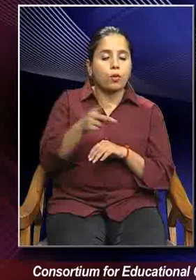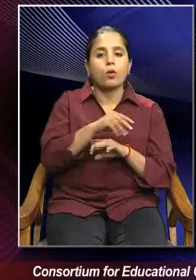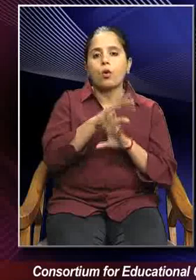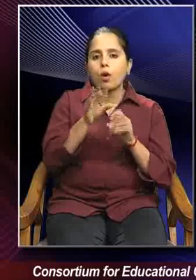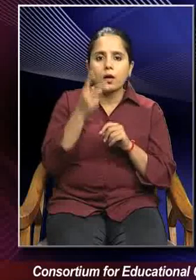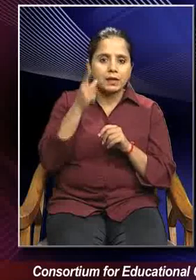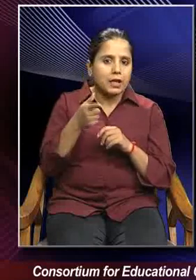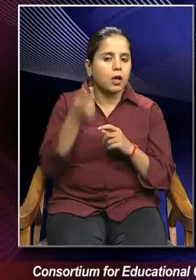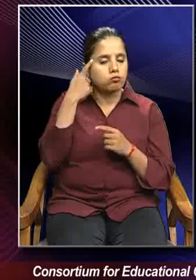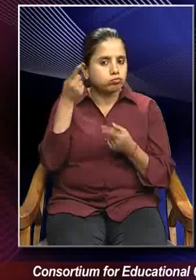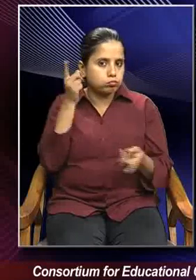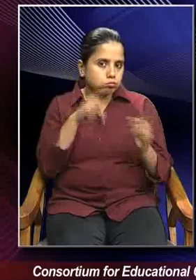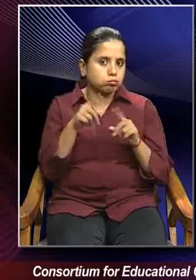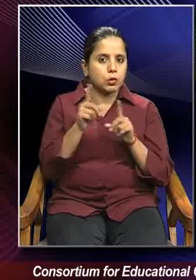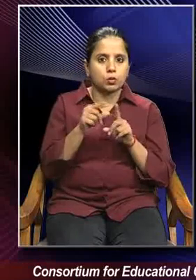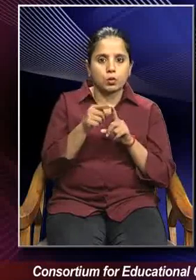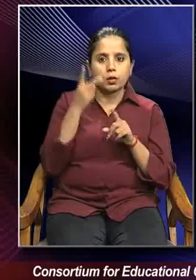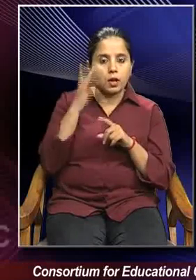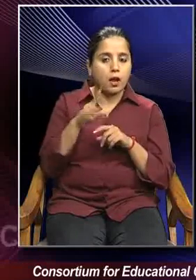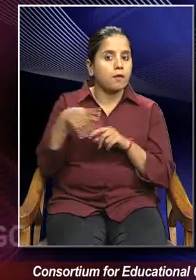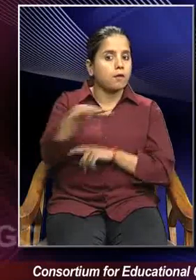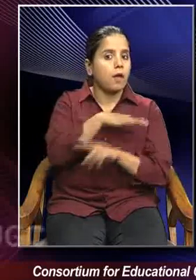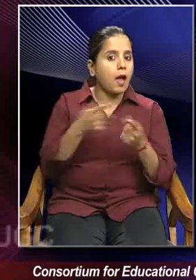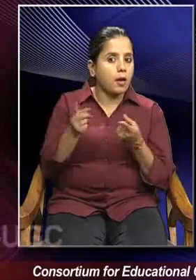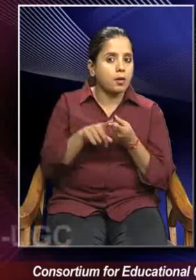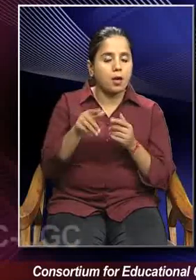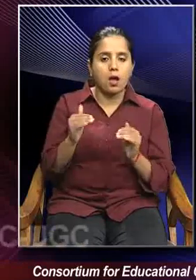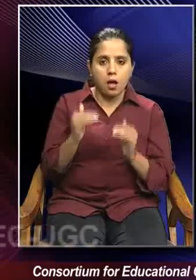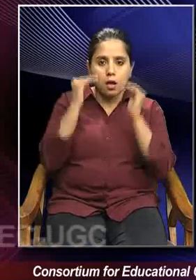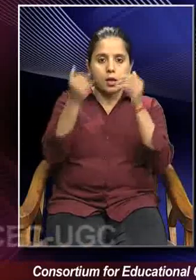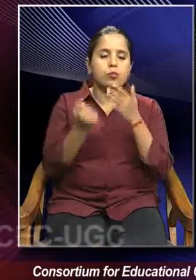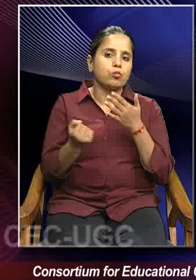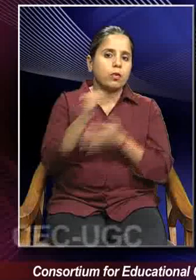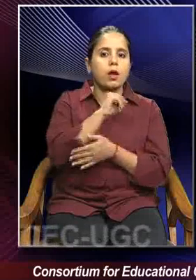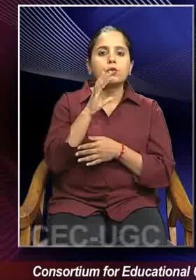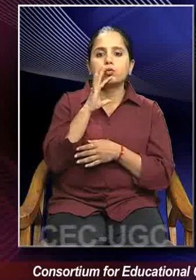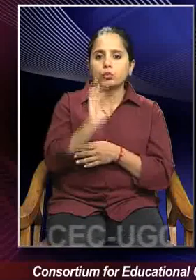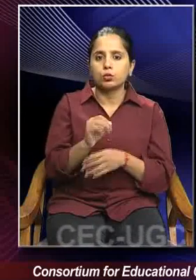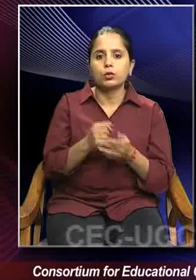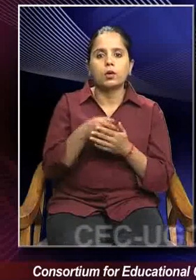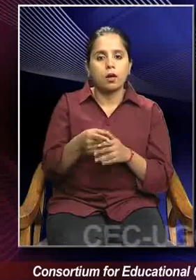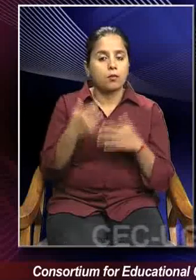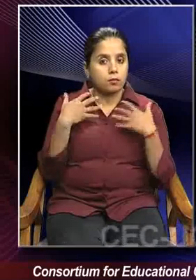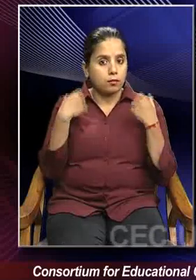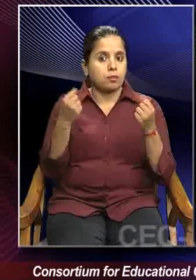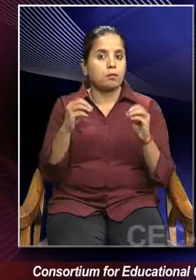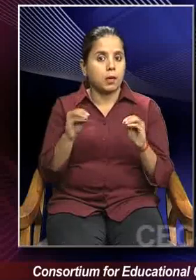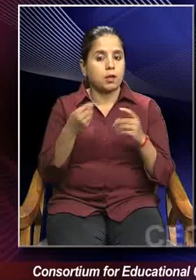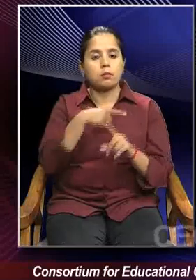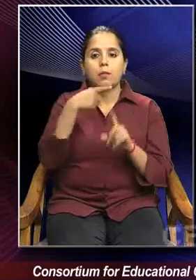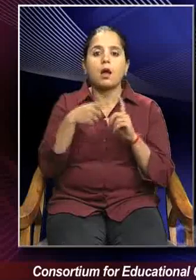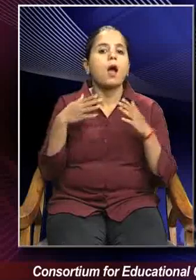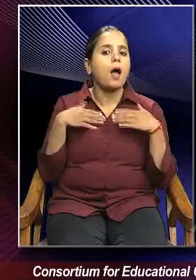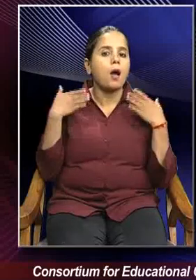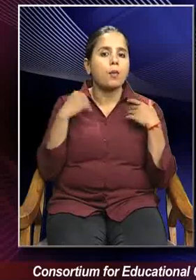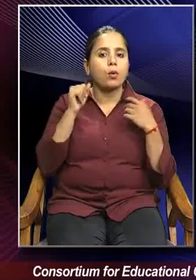all-encompassing strategy that places a higher priority on the well-being and the pleasure